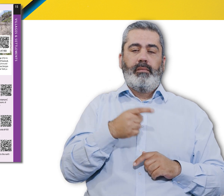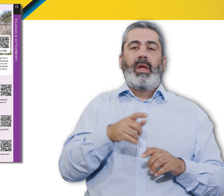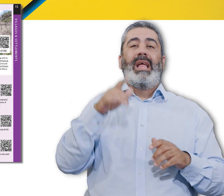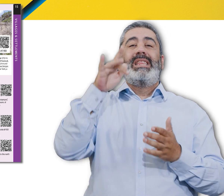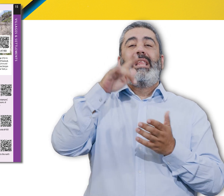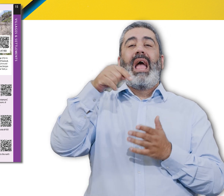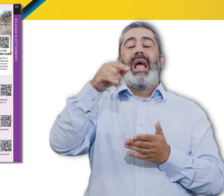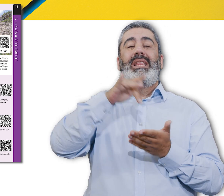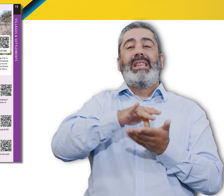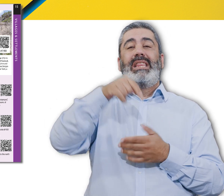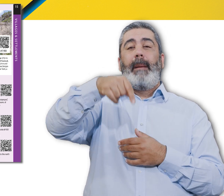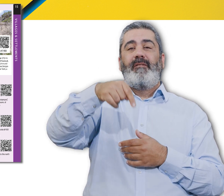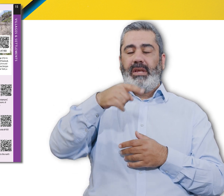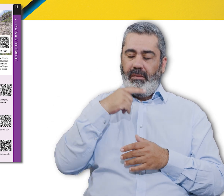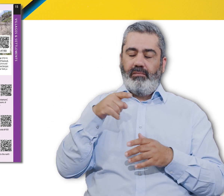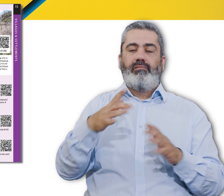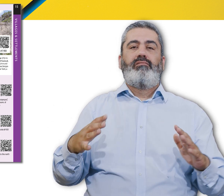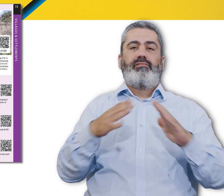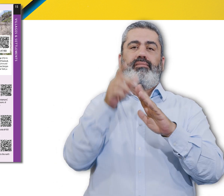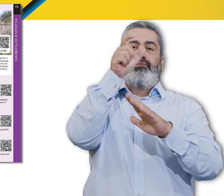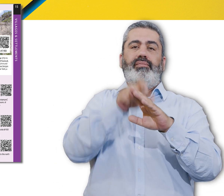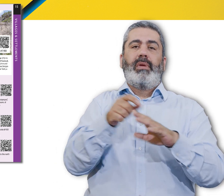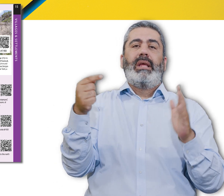Tinfit. Built on the slope of Tinfit, alt.